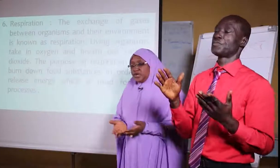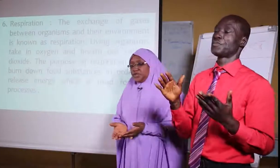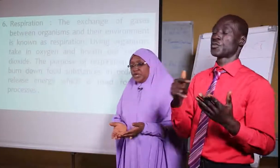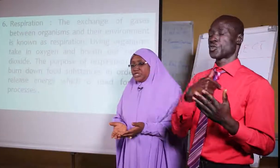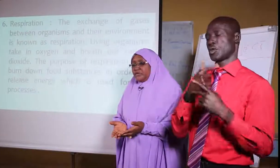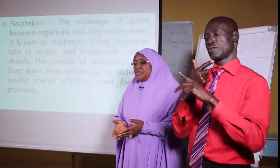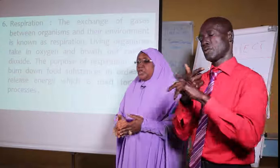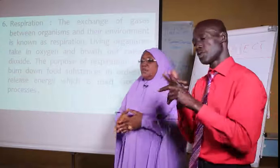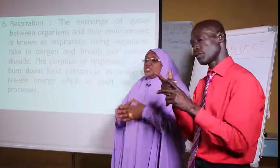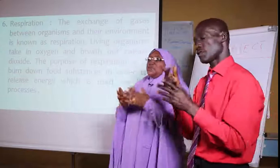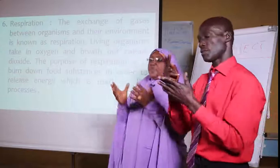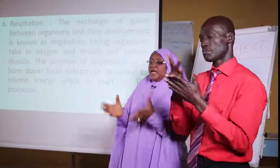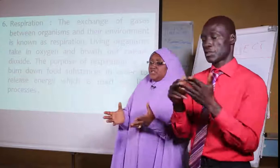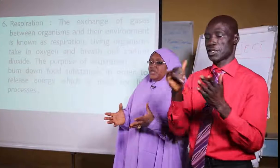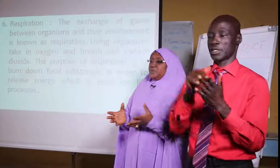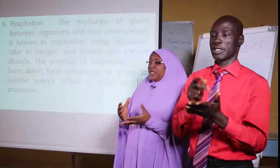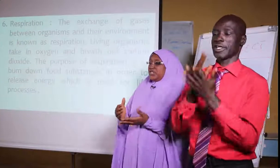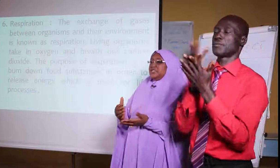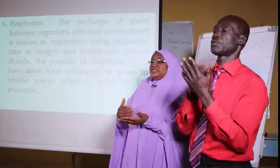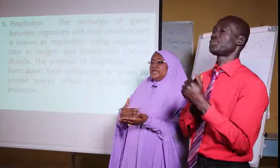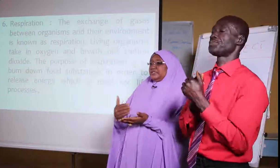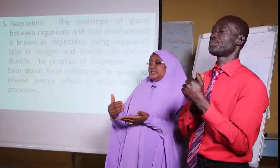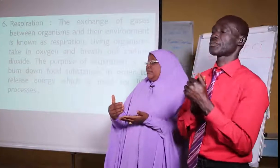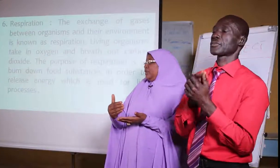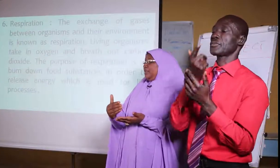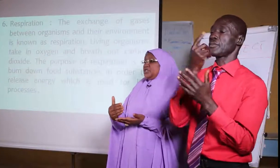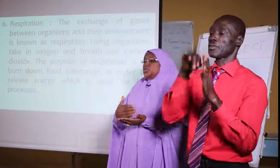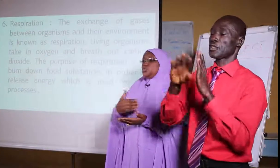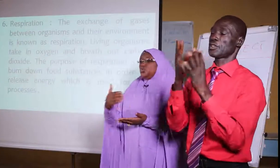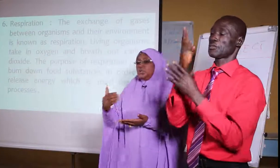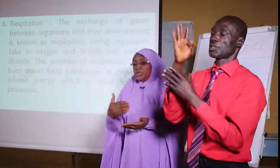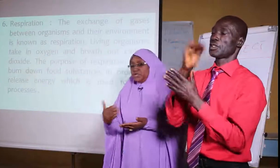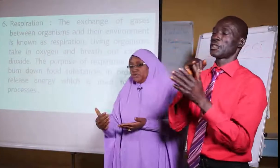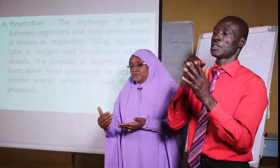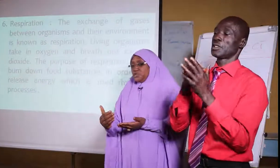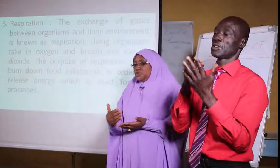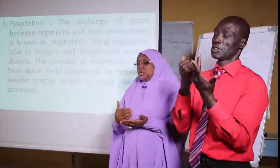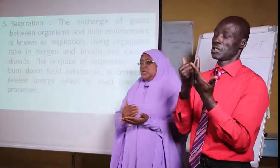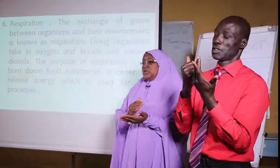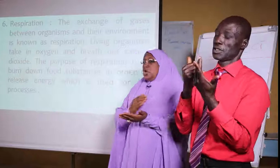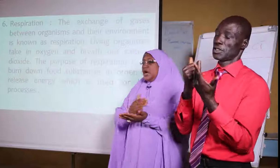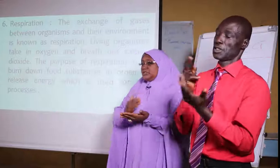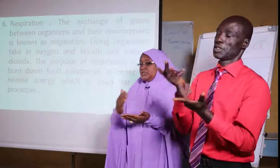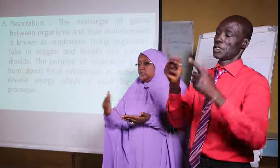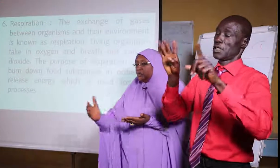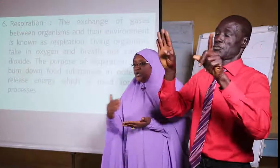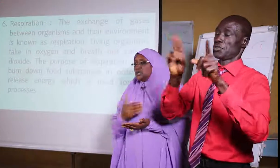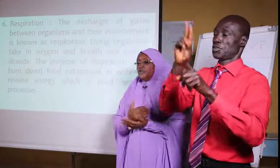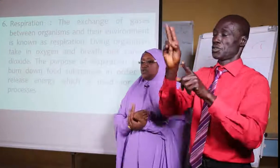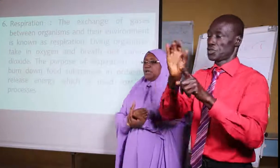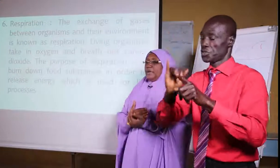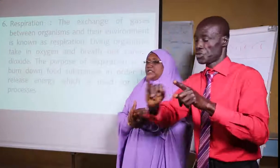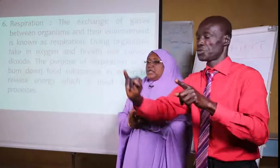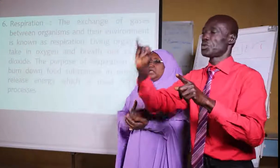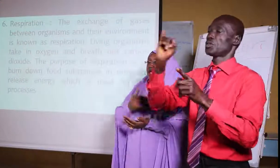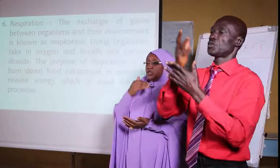organs for respiration. But in plant, respiration takes place through the body surface using organs on the body